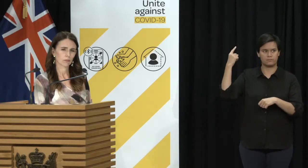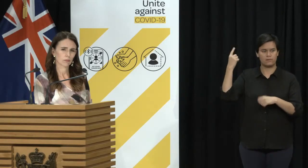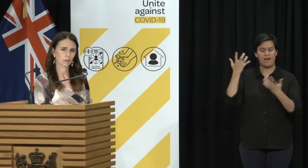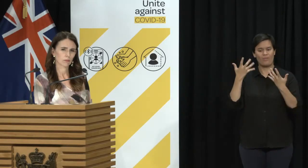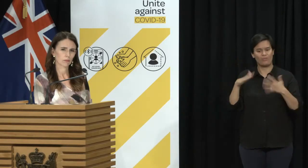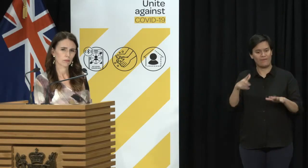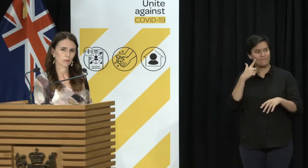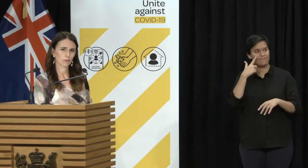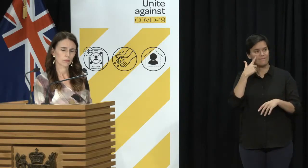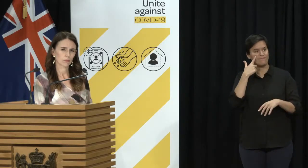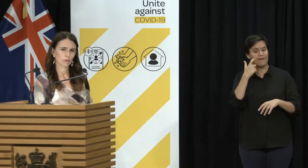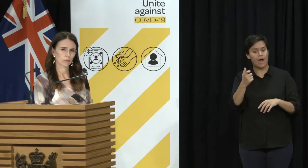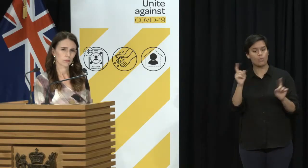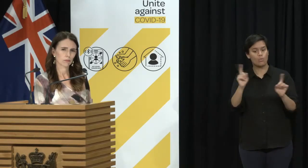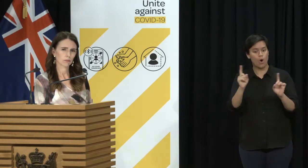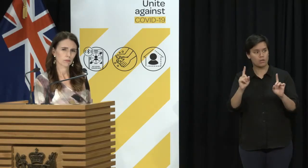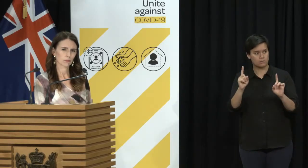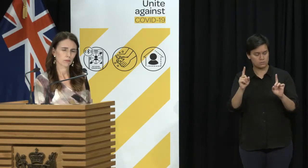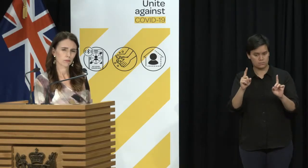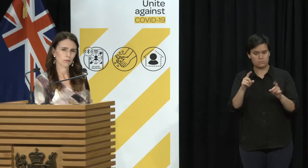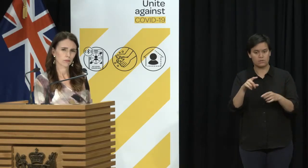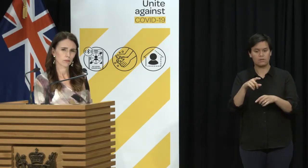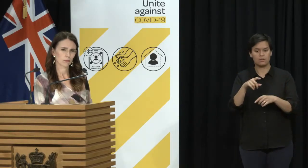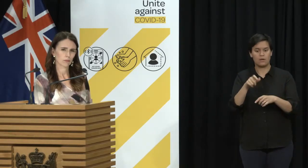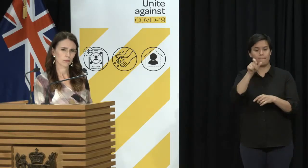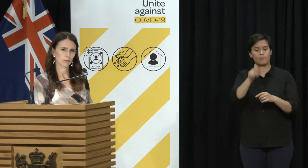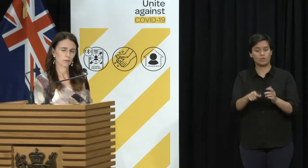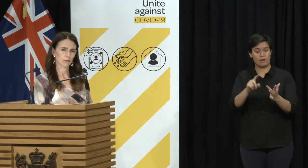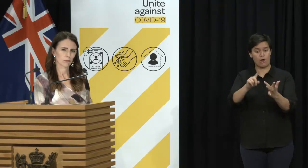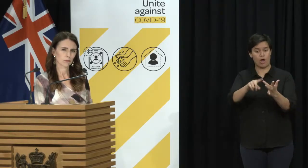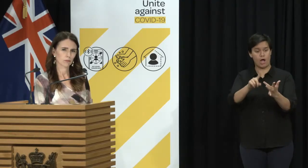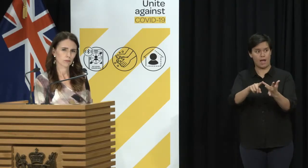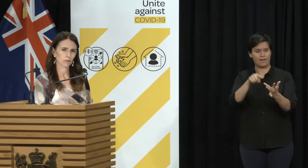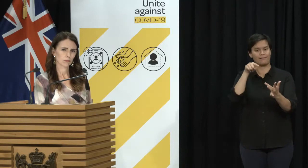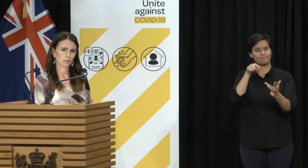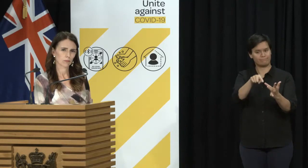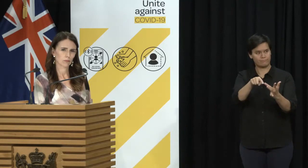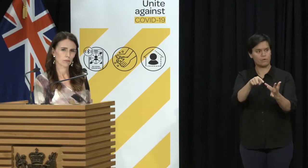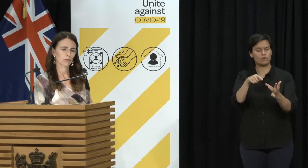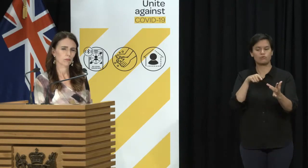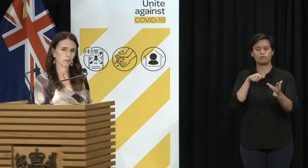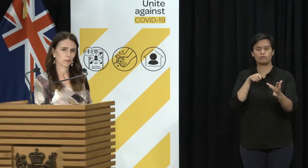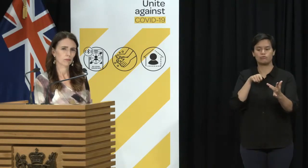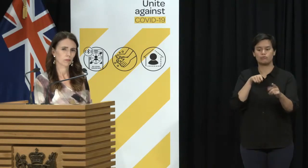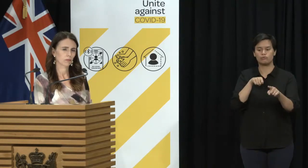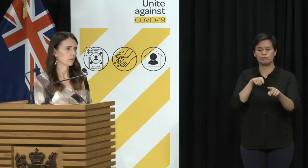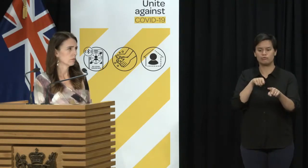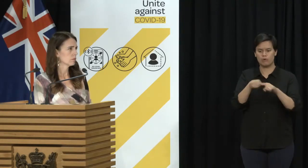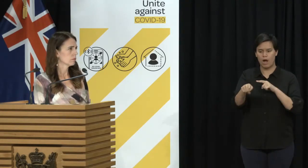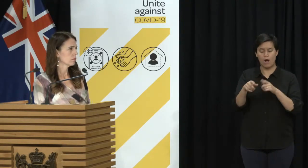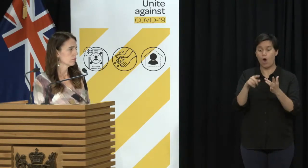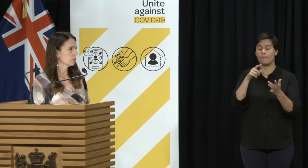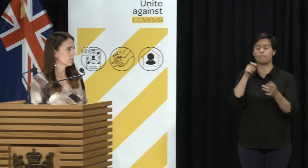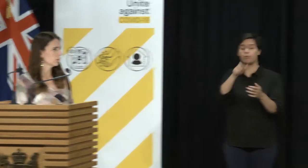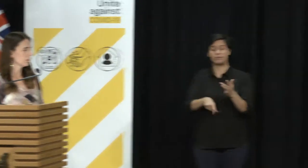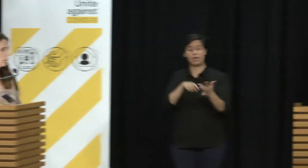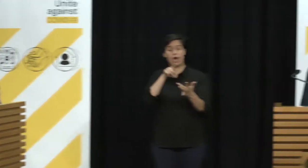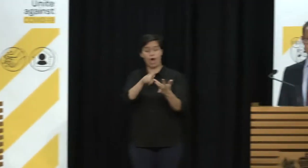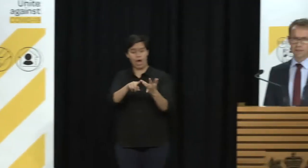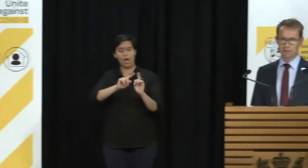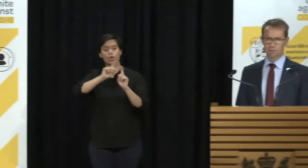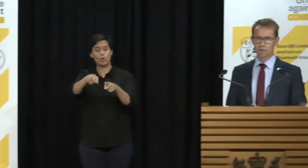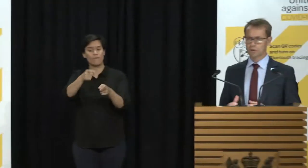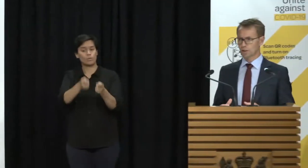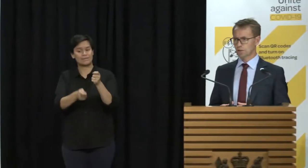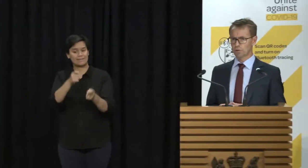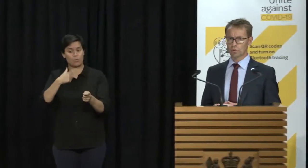out because case I got tested after she had lost her sense of smell. So at what point do you bring in police? Well, we don't go straight to the